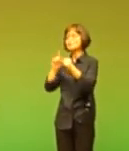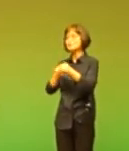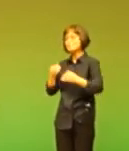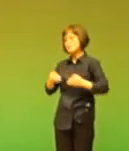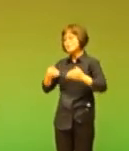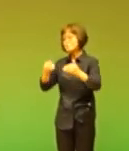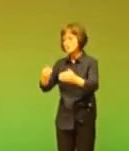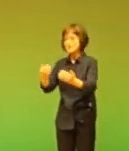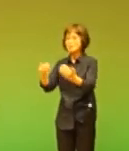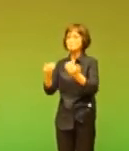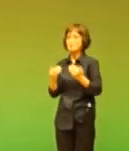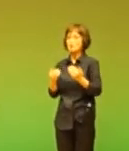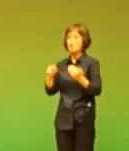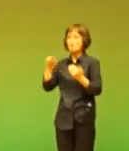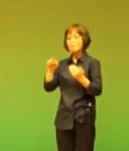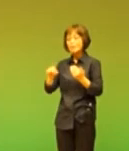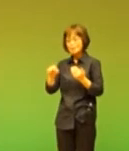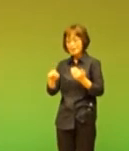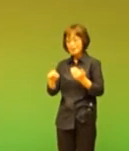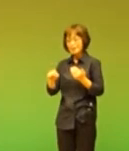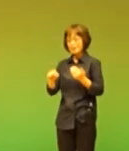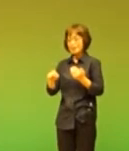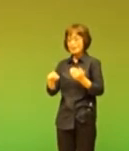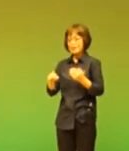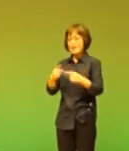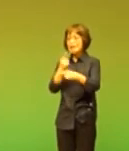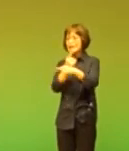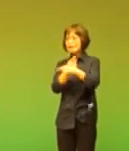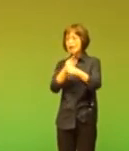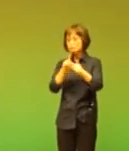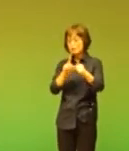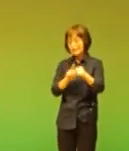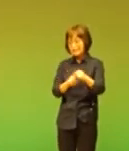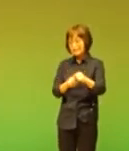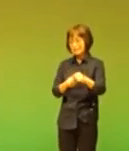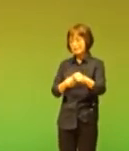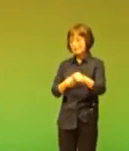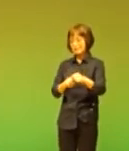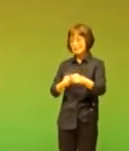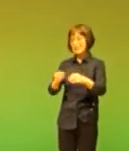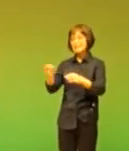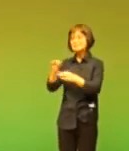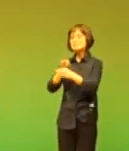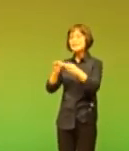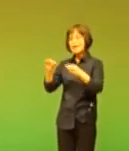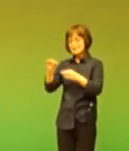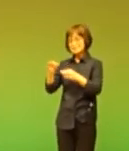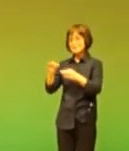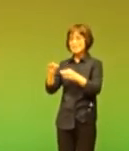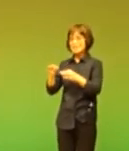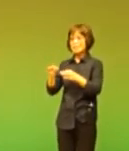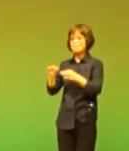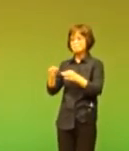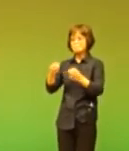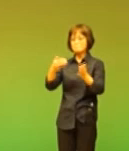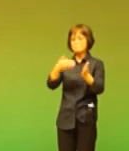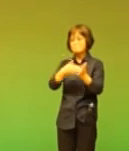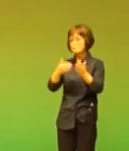free up scientific and financial resources to deal with other pressing global